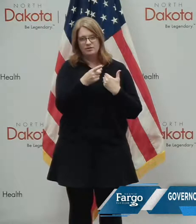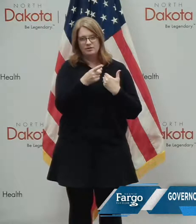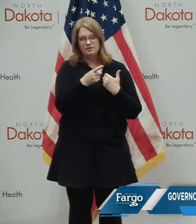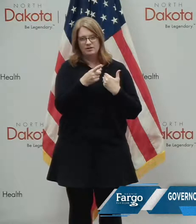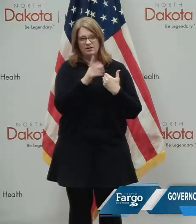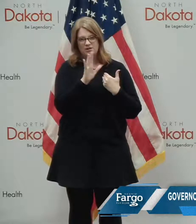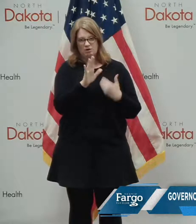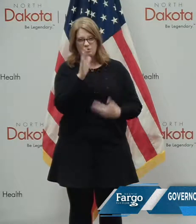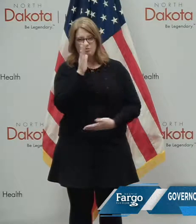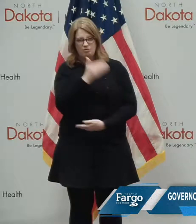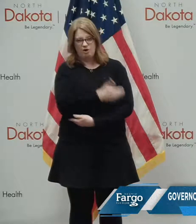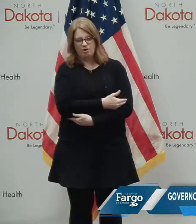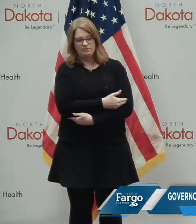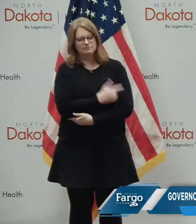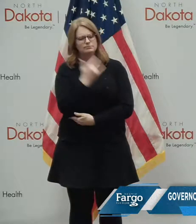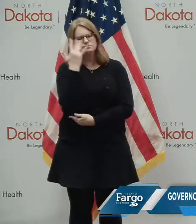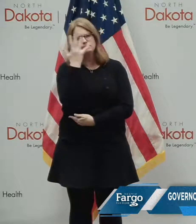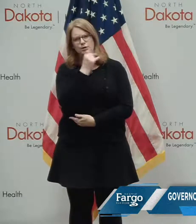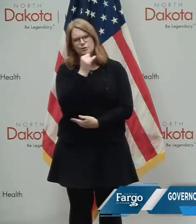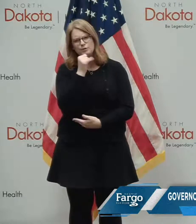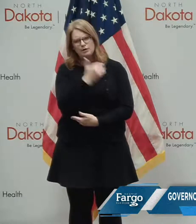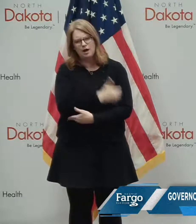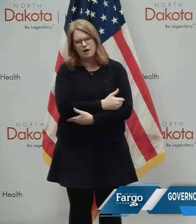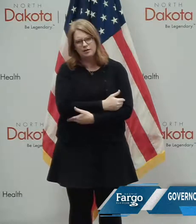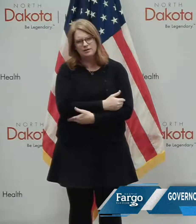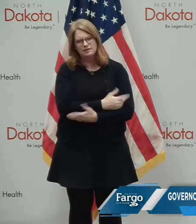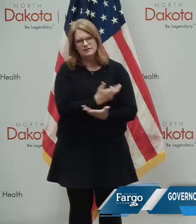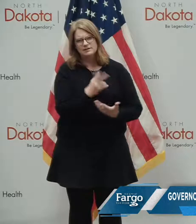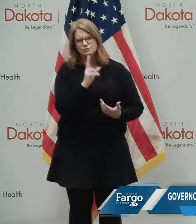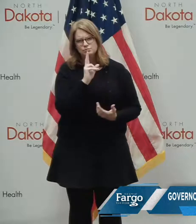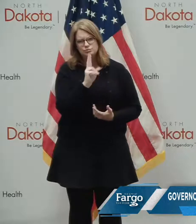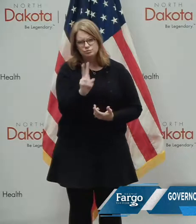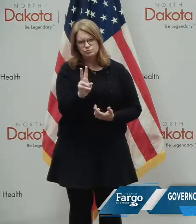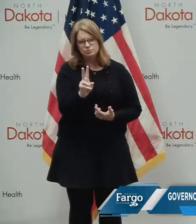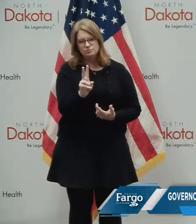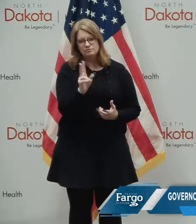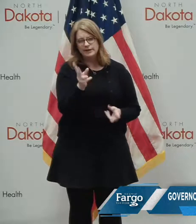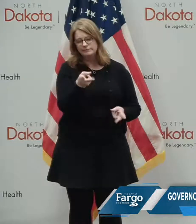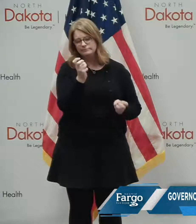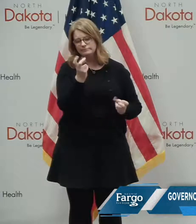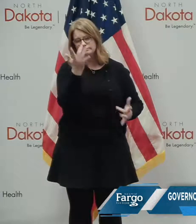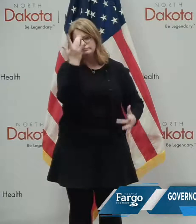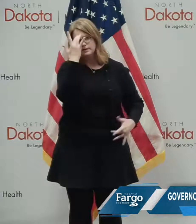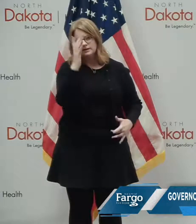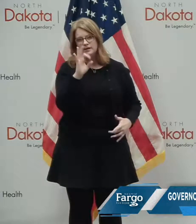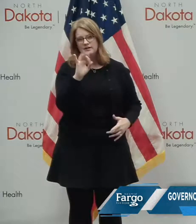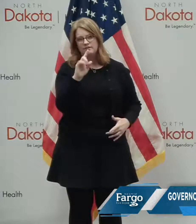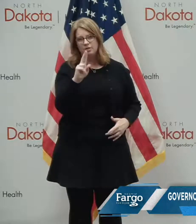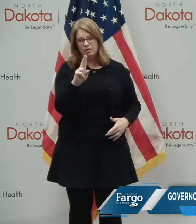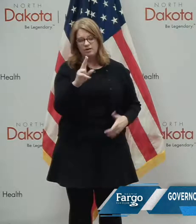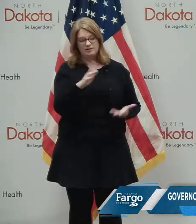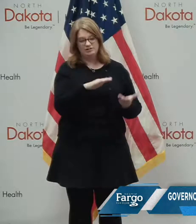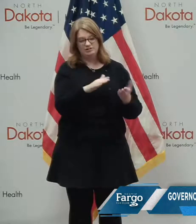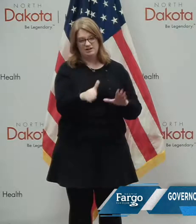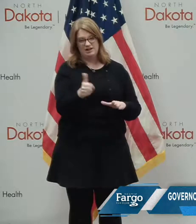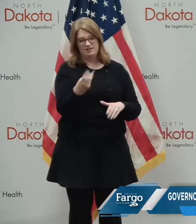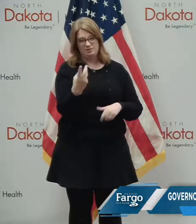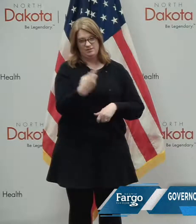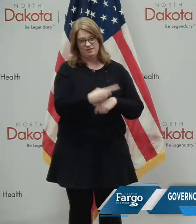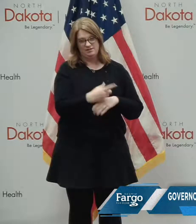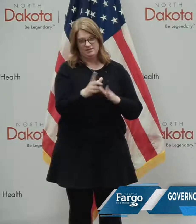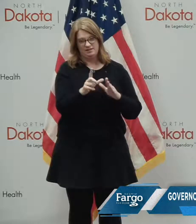child, a beautiful daughter, just over 2 years of age, that came down with the flu, died a few days later. And